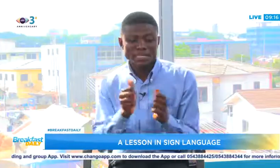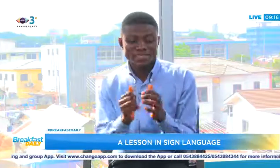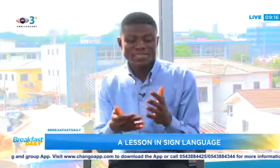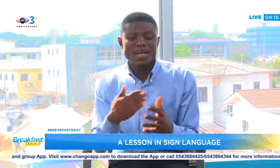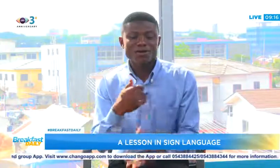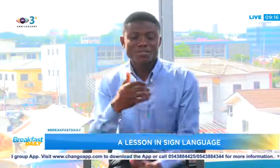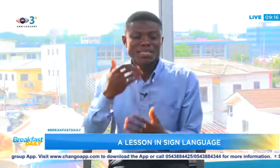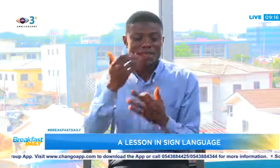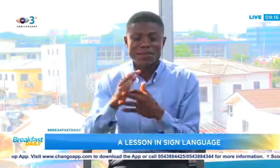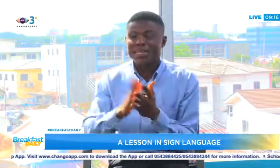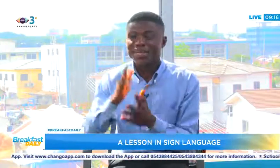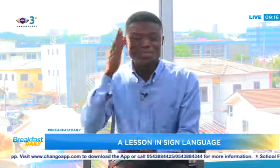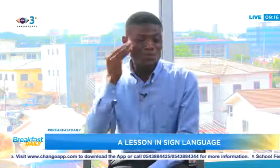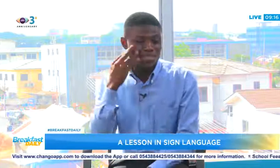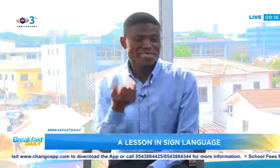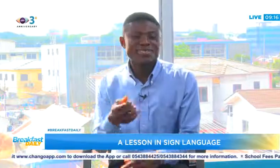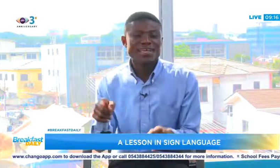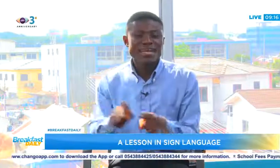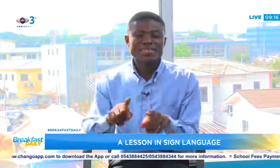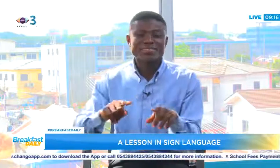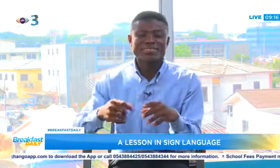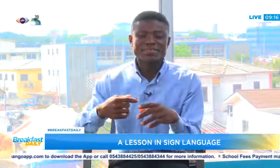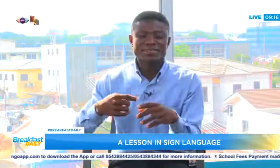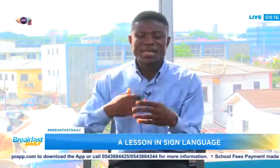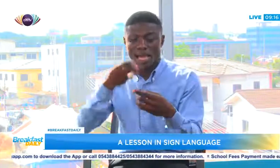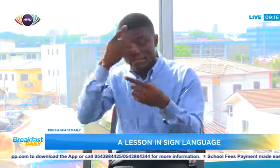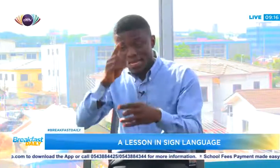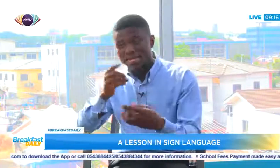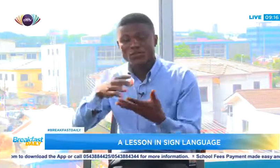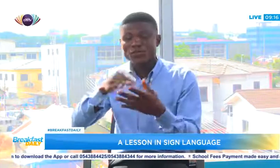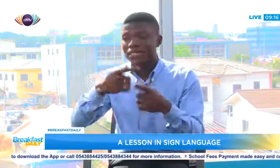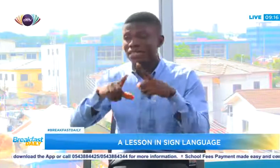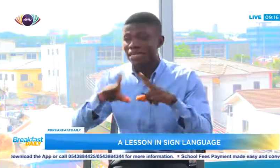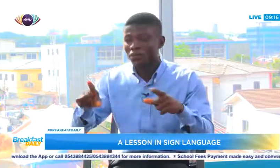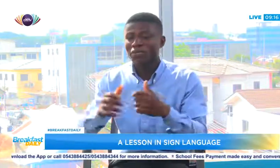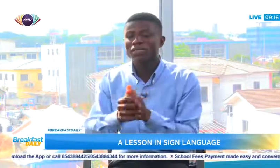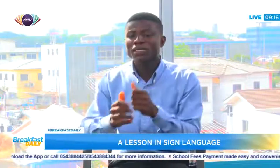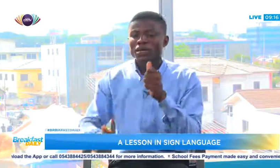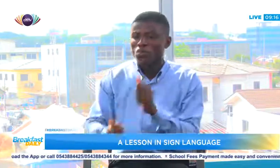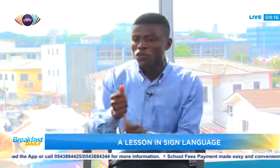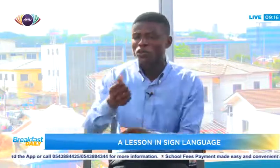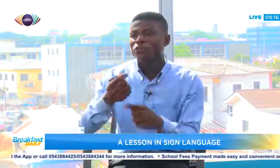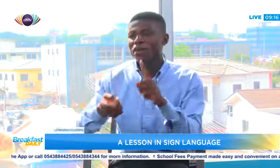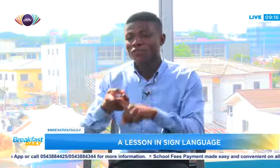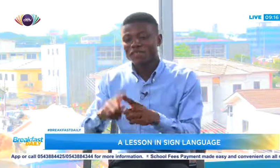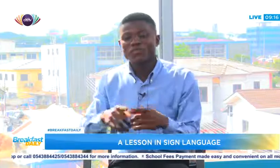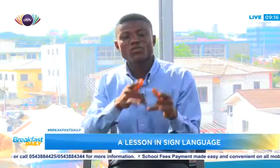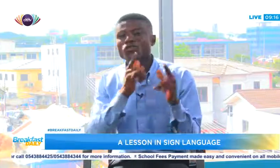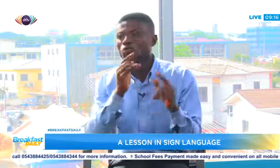this, I will share my experience. As I decided to learn sign language, most of my friends used to mock